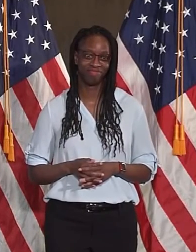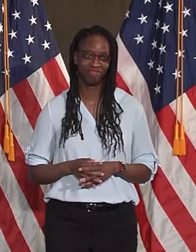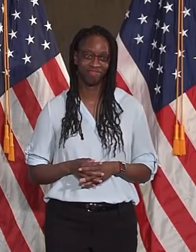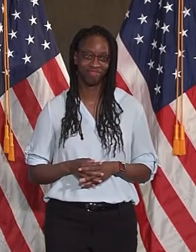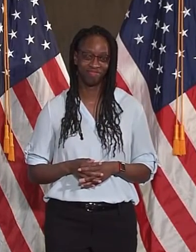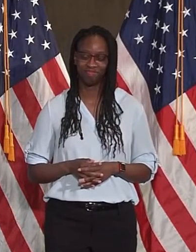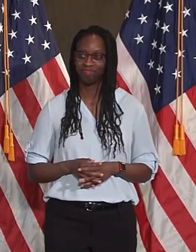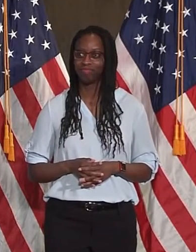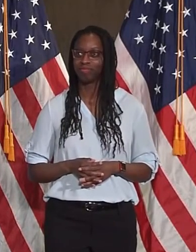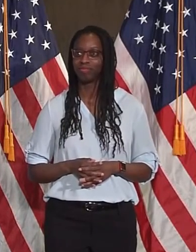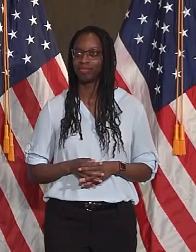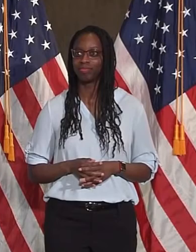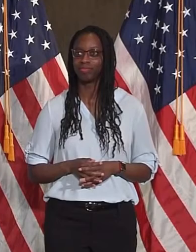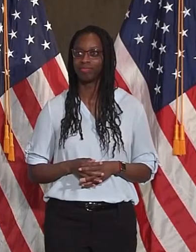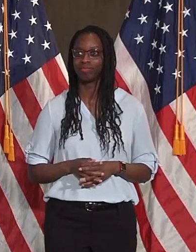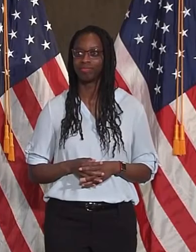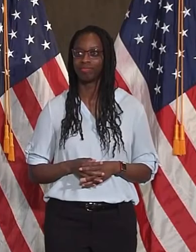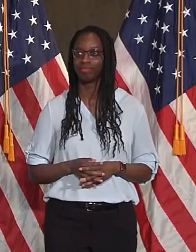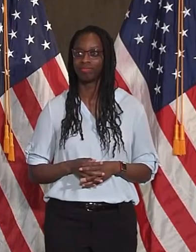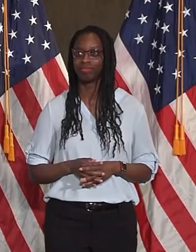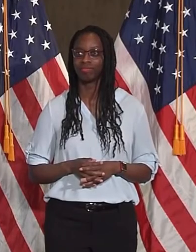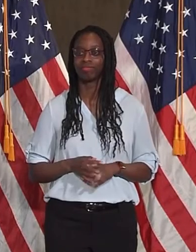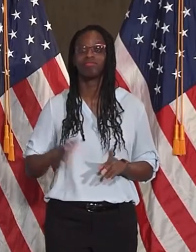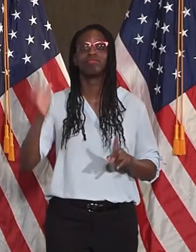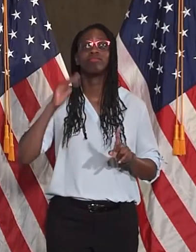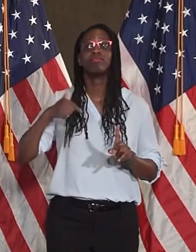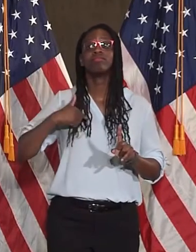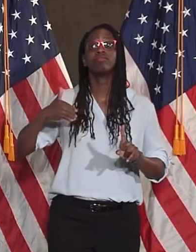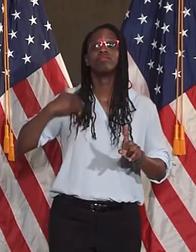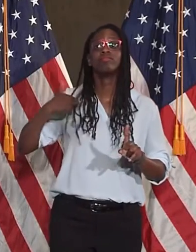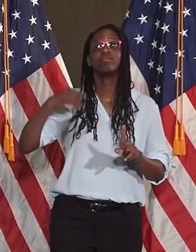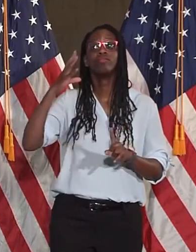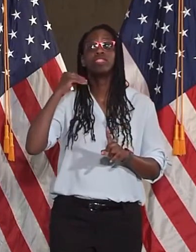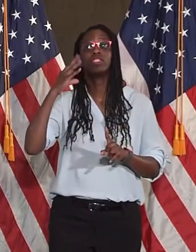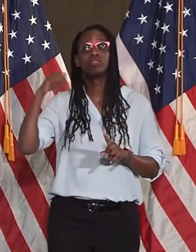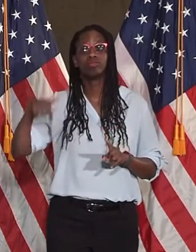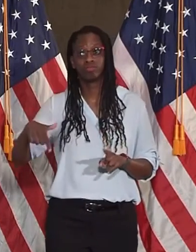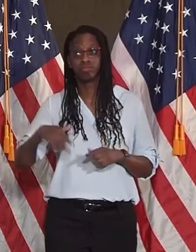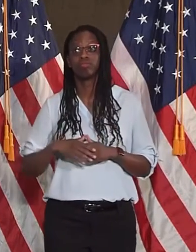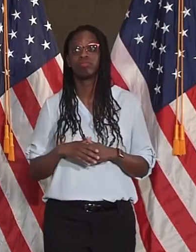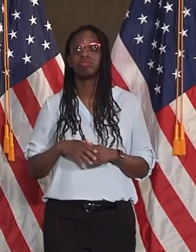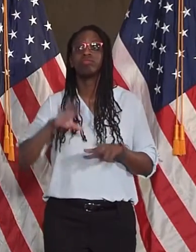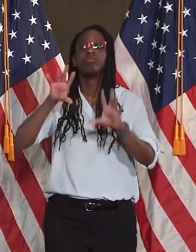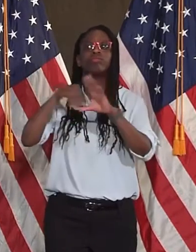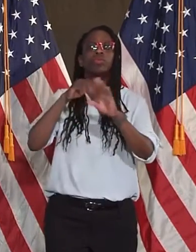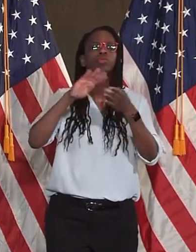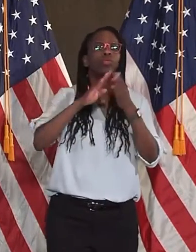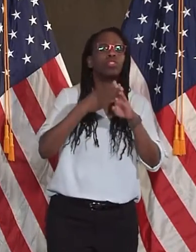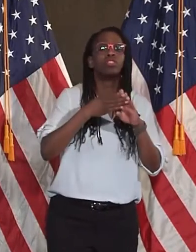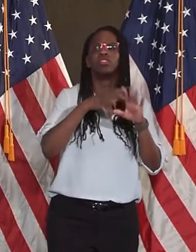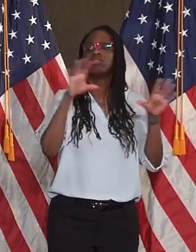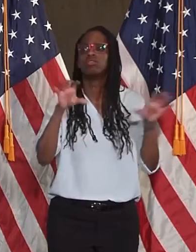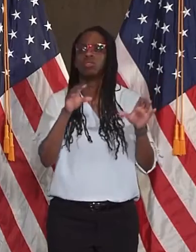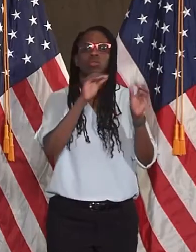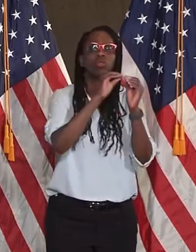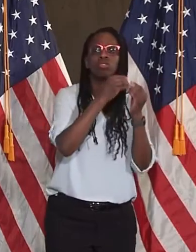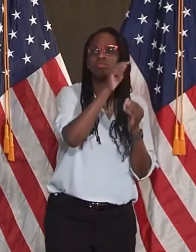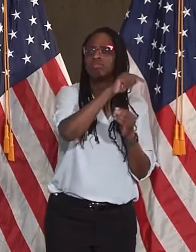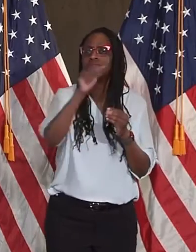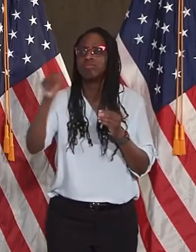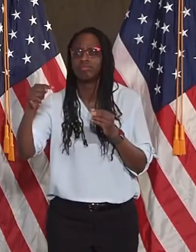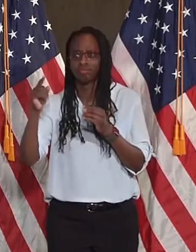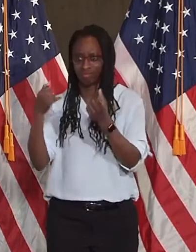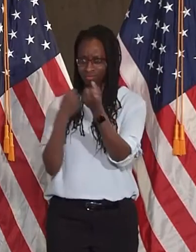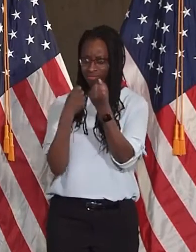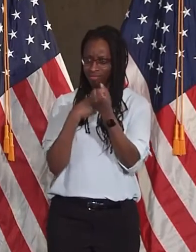My early experiences with community organizing inspired me as a young single mother to start working on behalf of